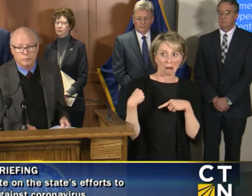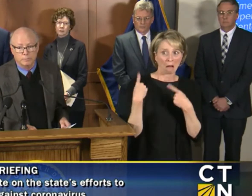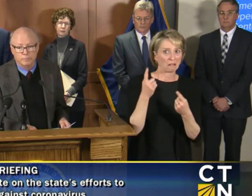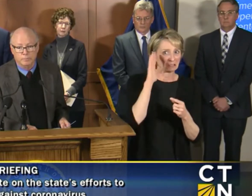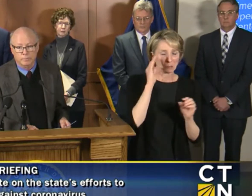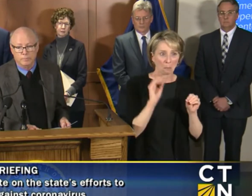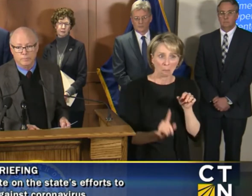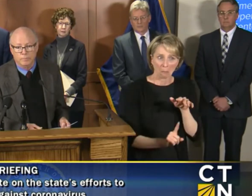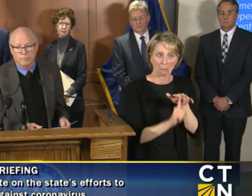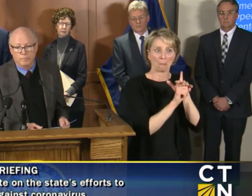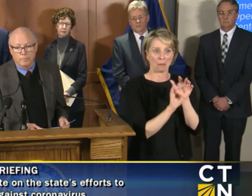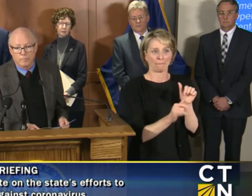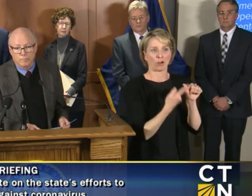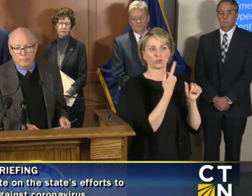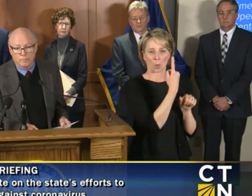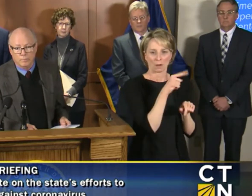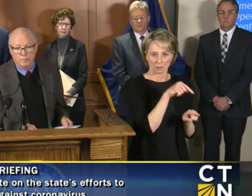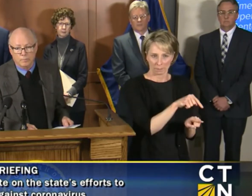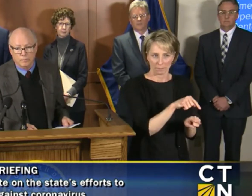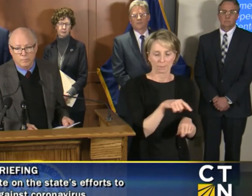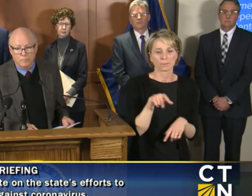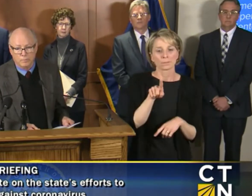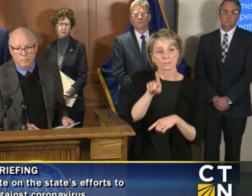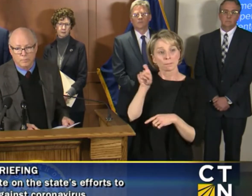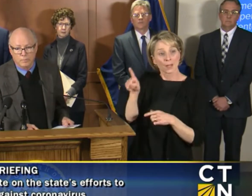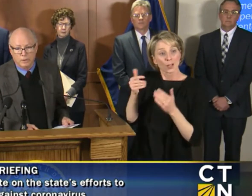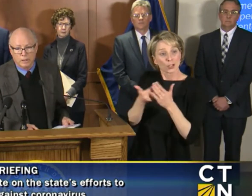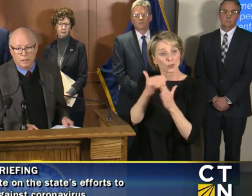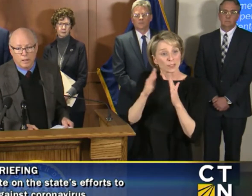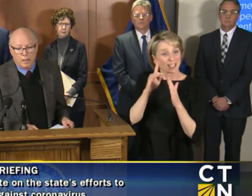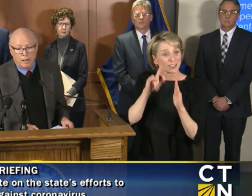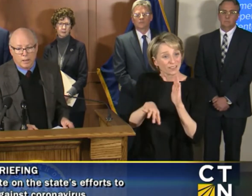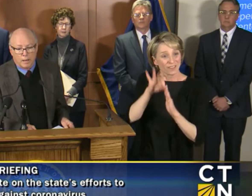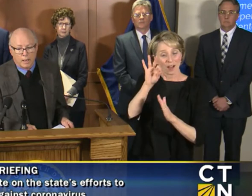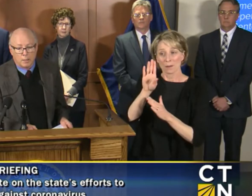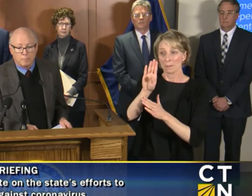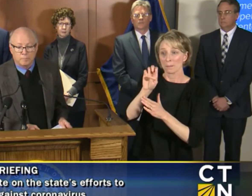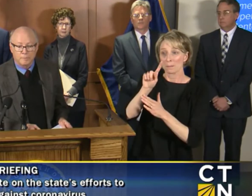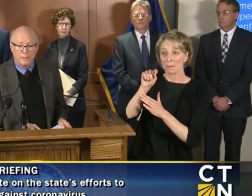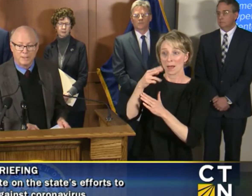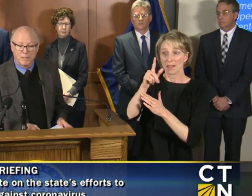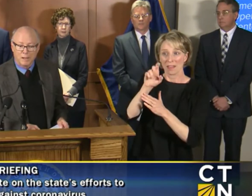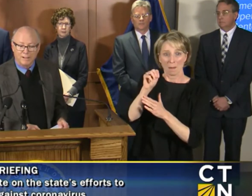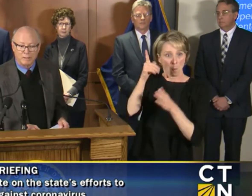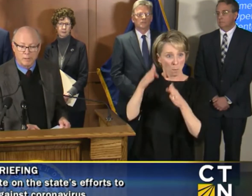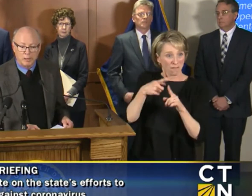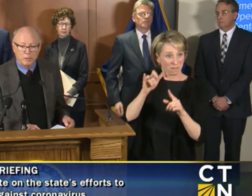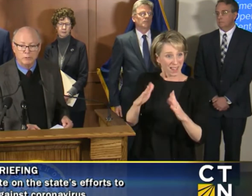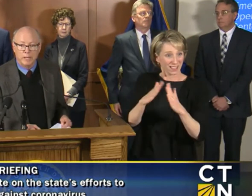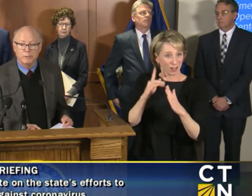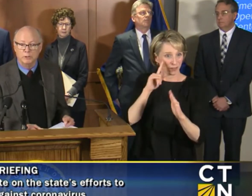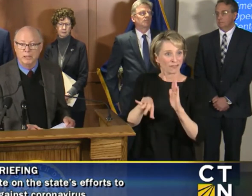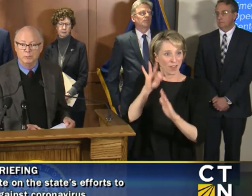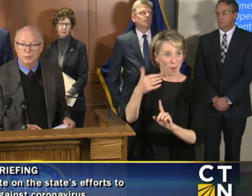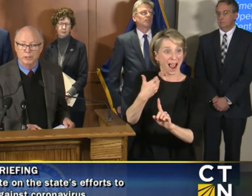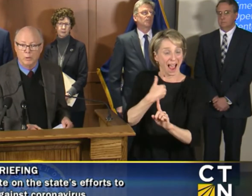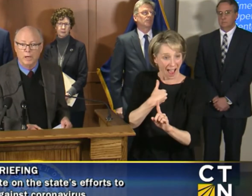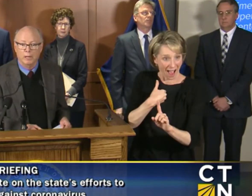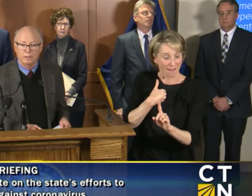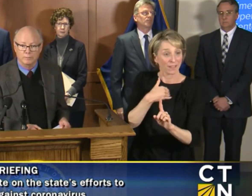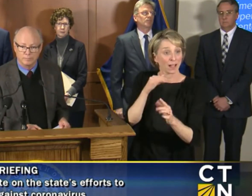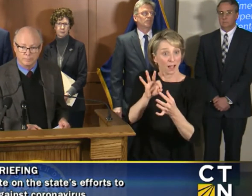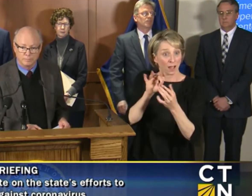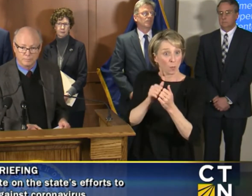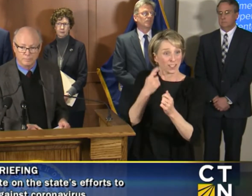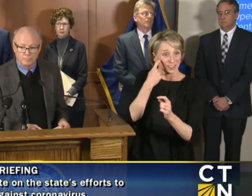untouched. Is the new Bethlehem positive related to the previous Bethlehem positive? There is family transmission going